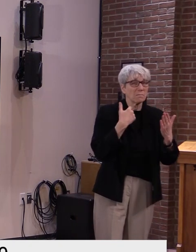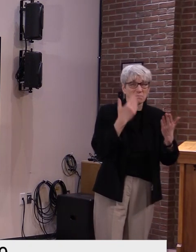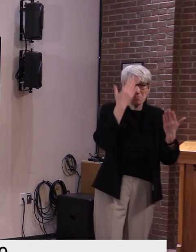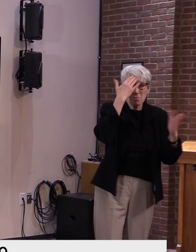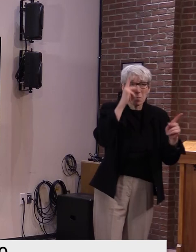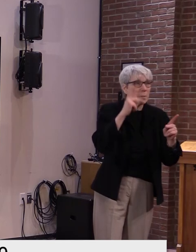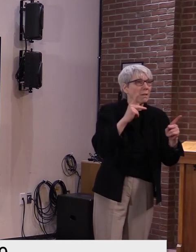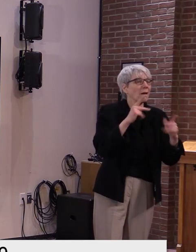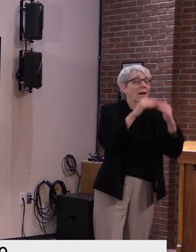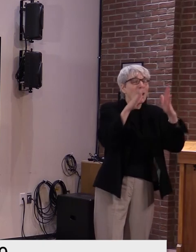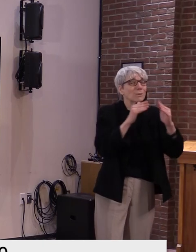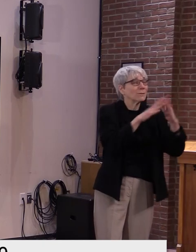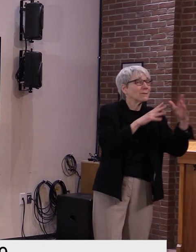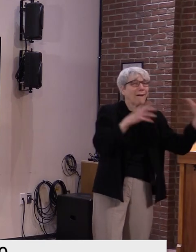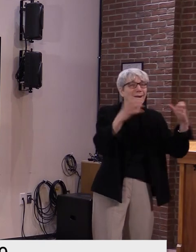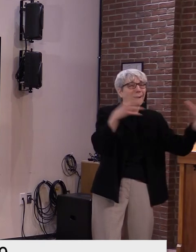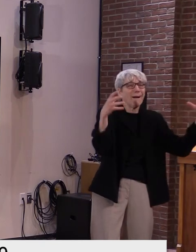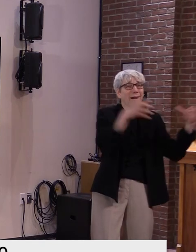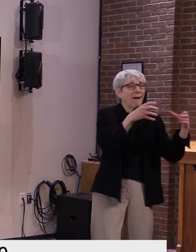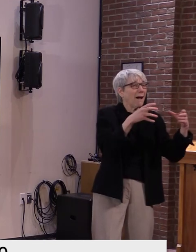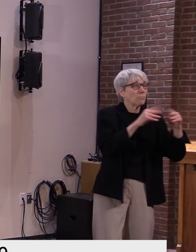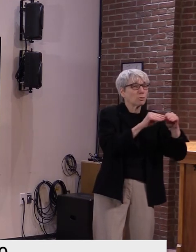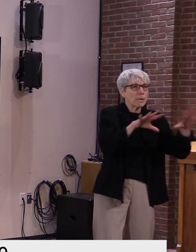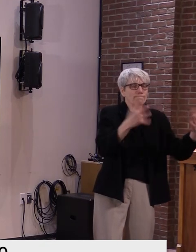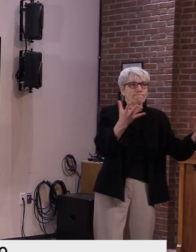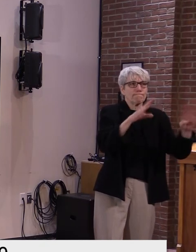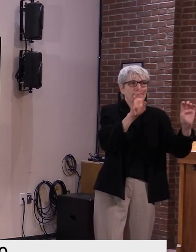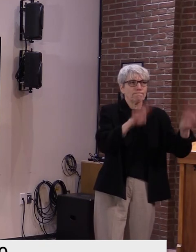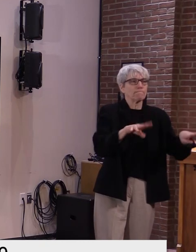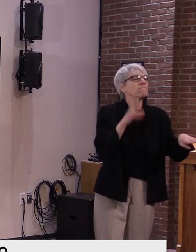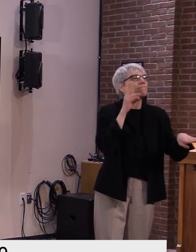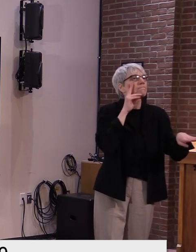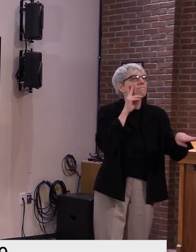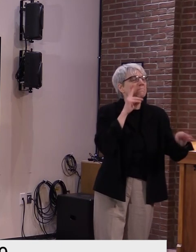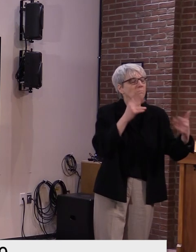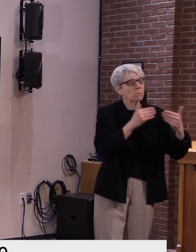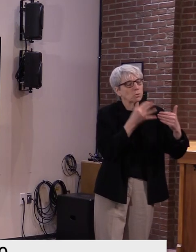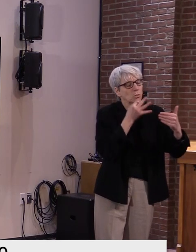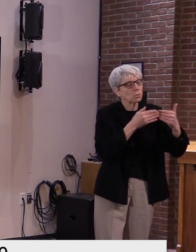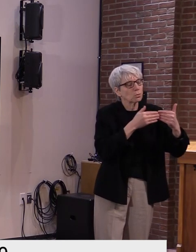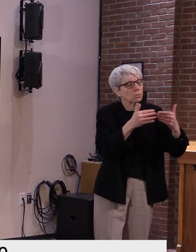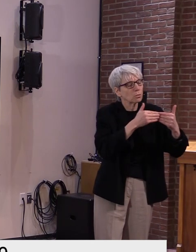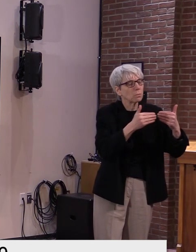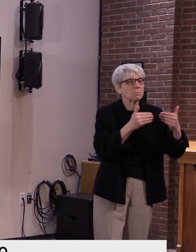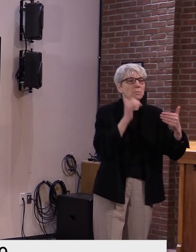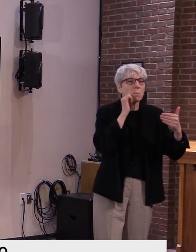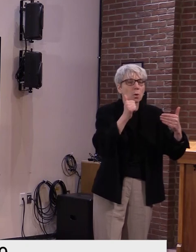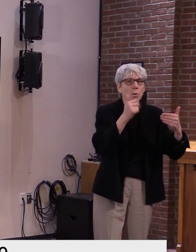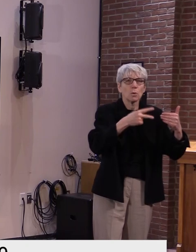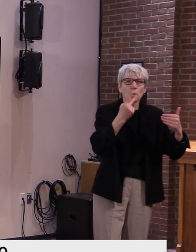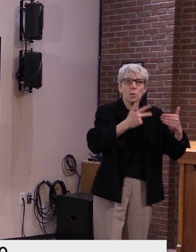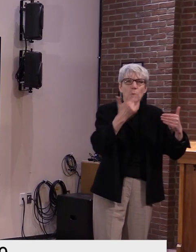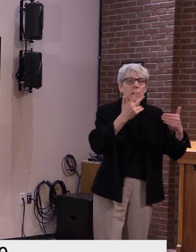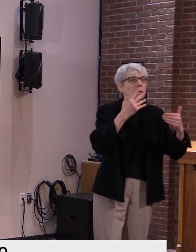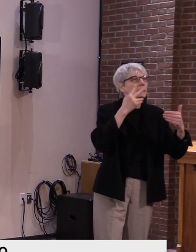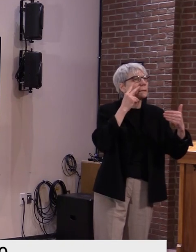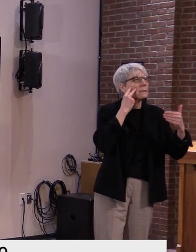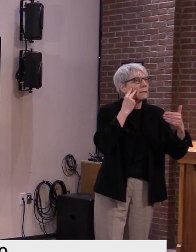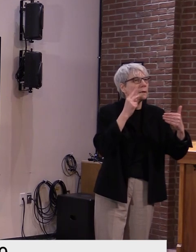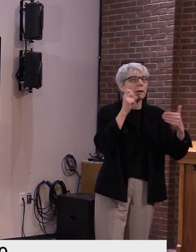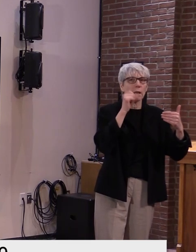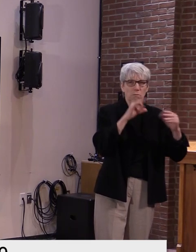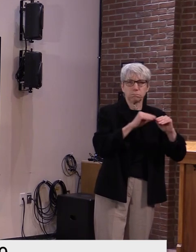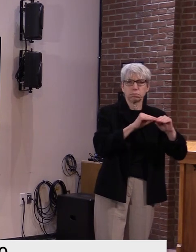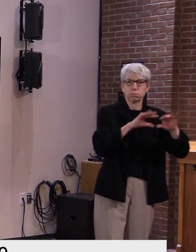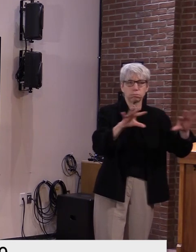other holiday festivities. And you said that, you know, we have to wait a few more days to see if we roll back